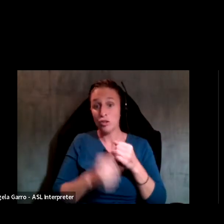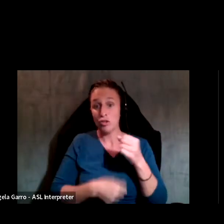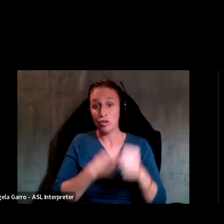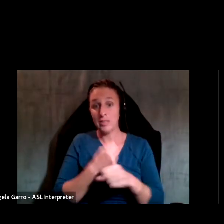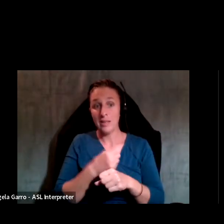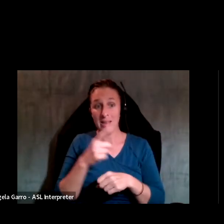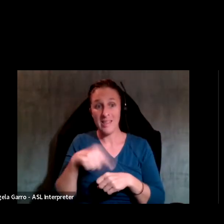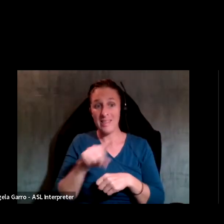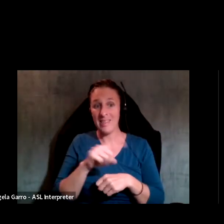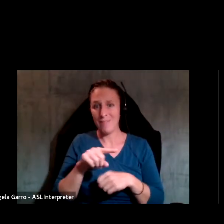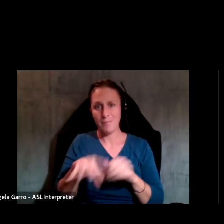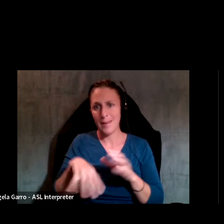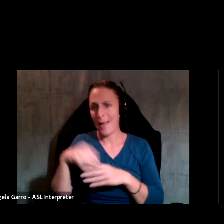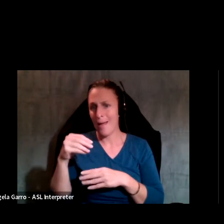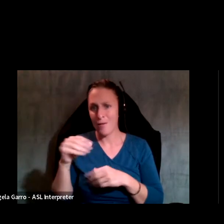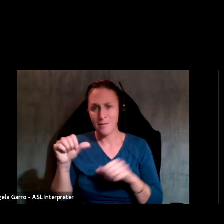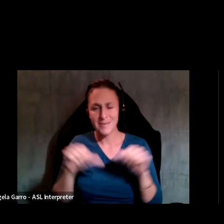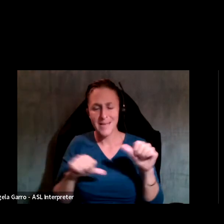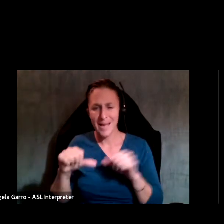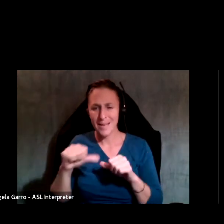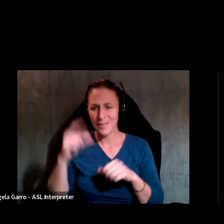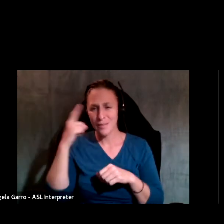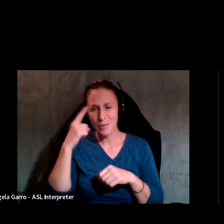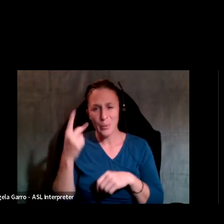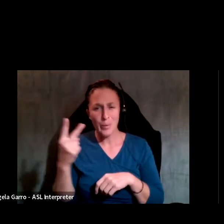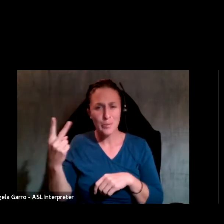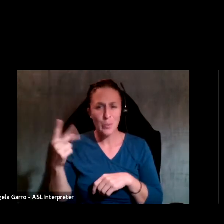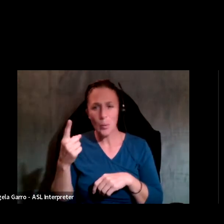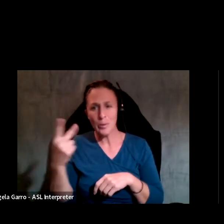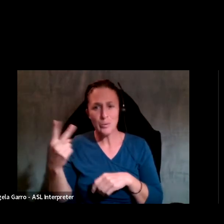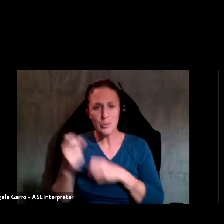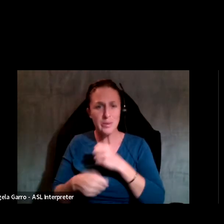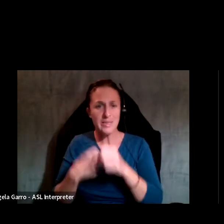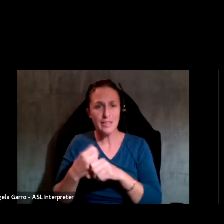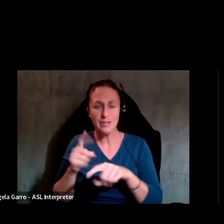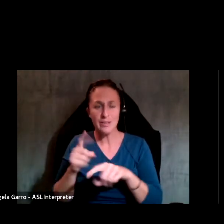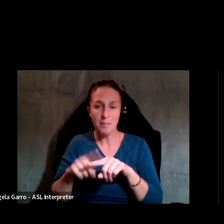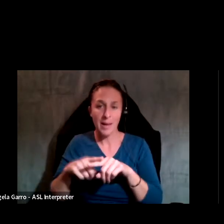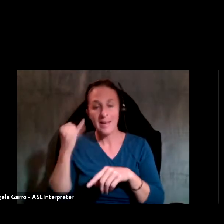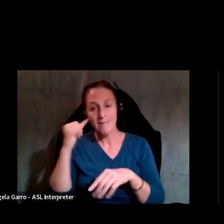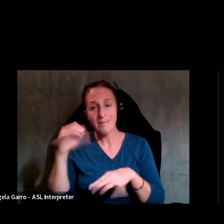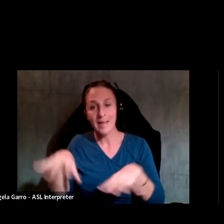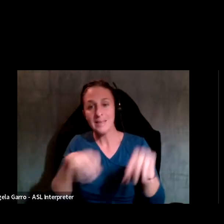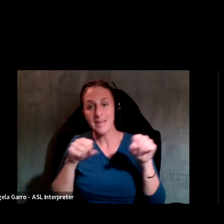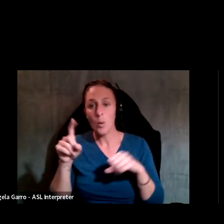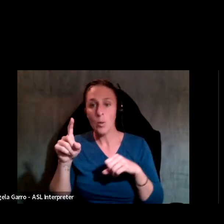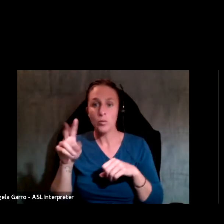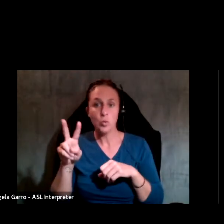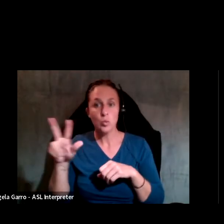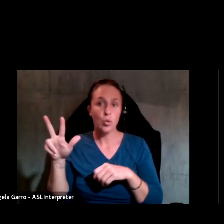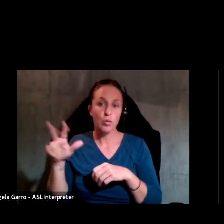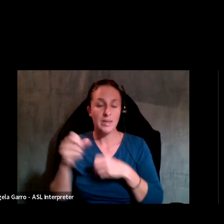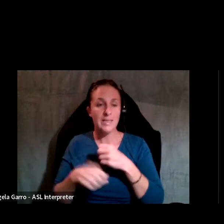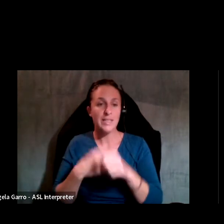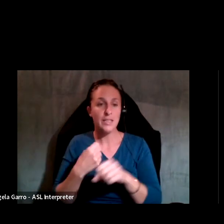they've been out of science for 1 to 2 years, depending on if they take 2 to 3 years, especially because